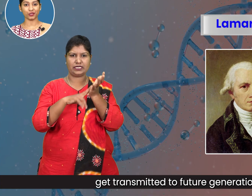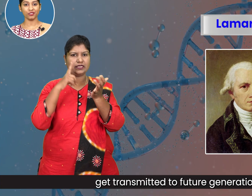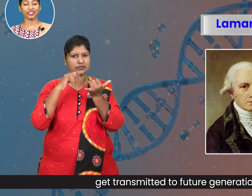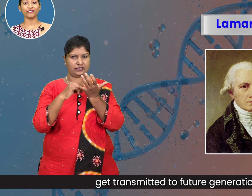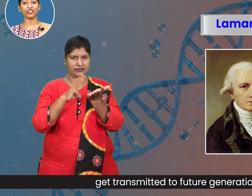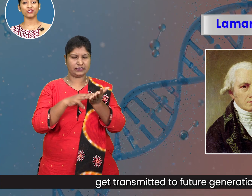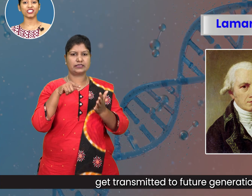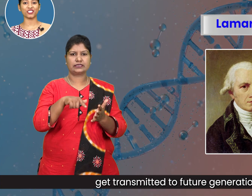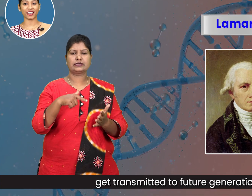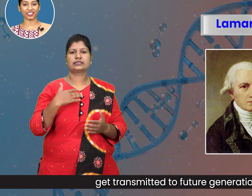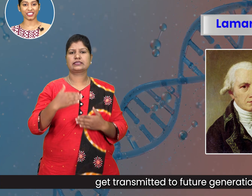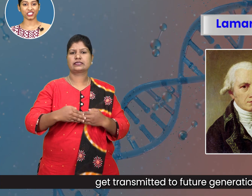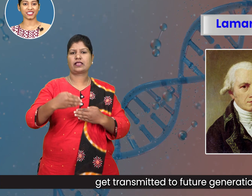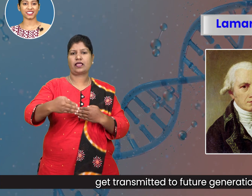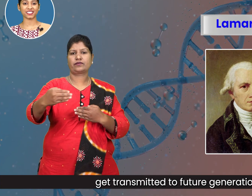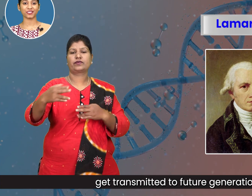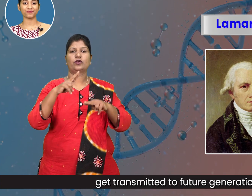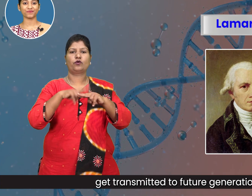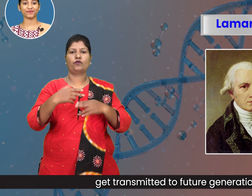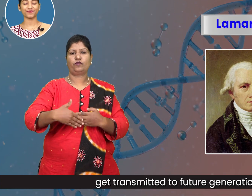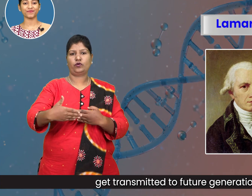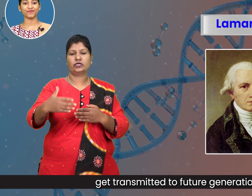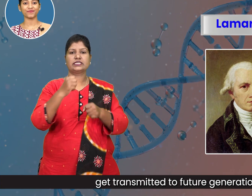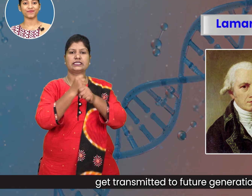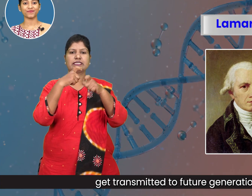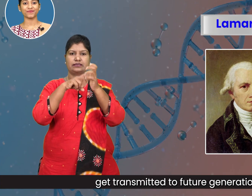transmitted to future generations.